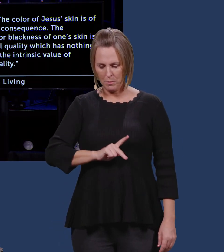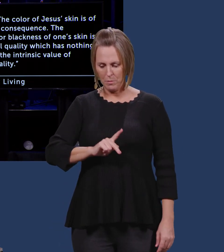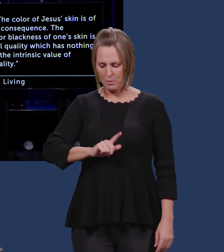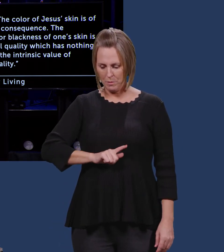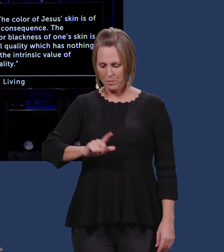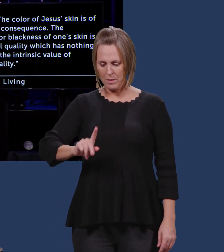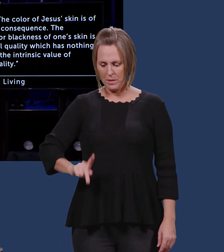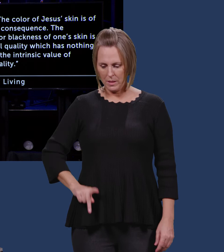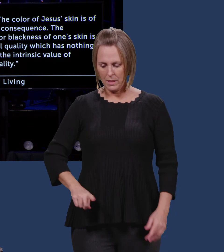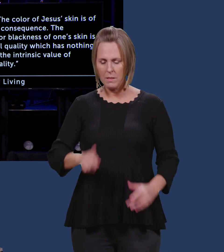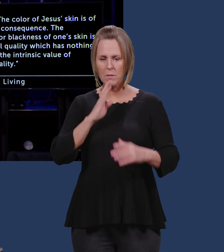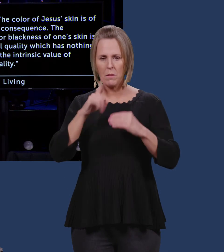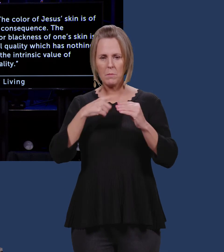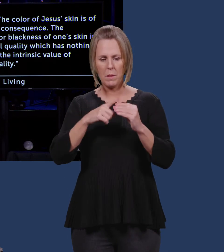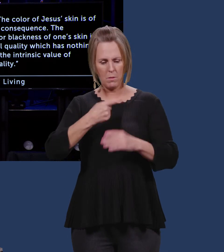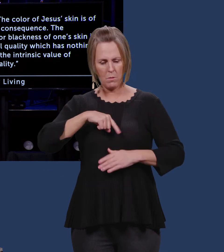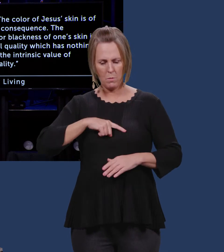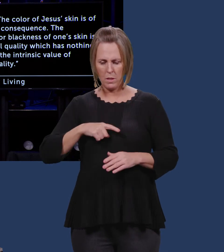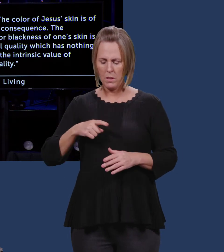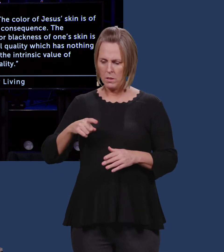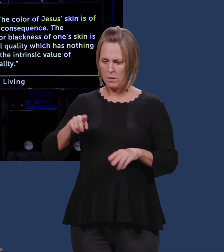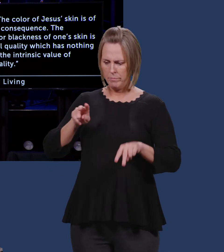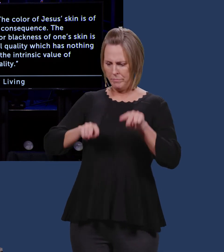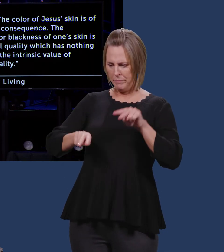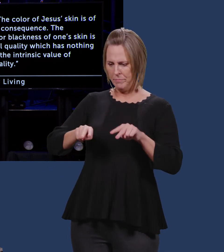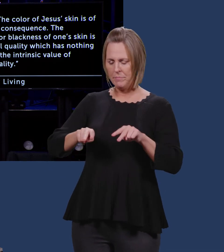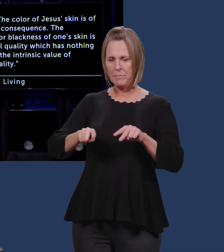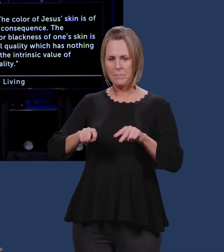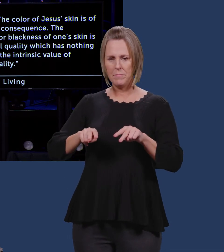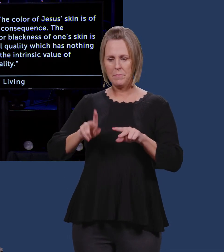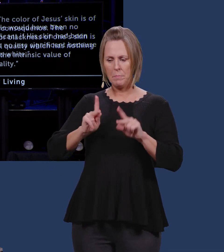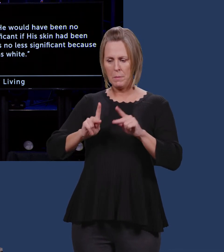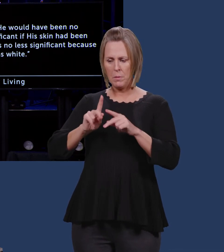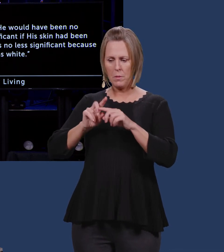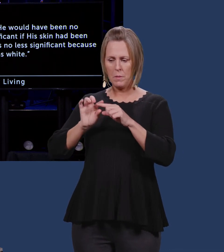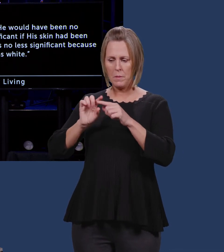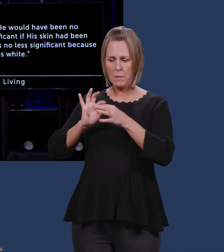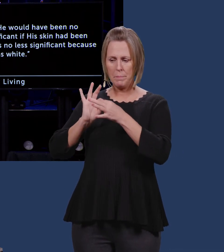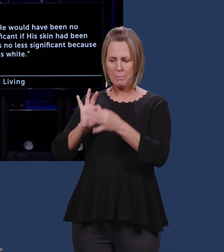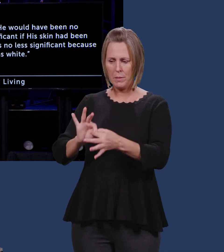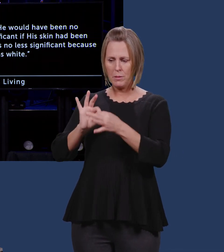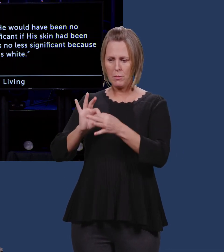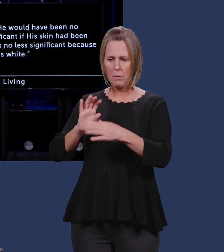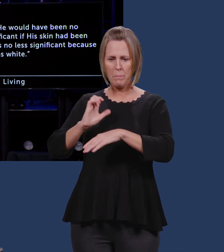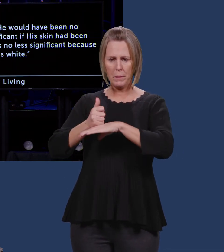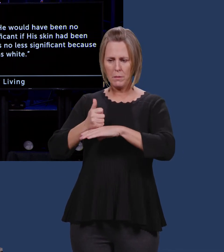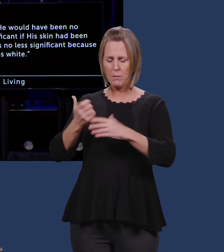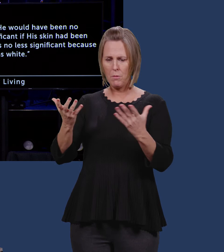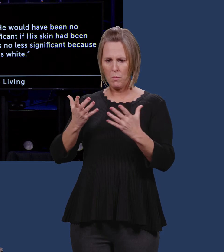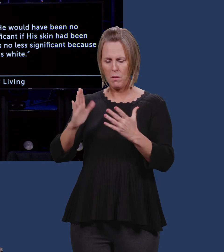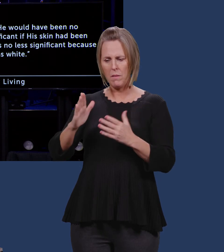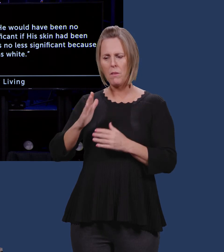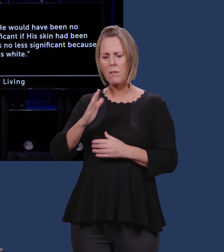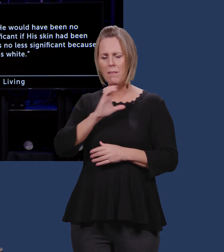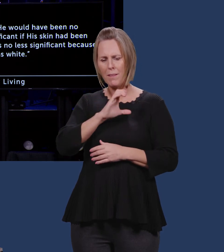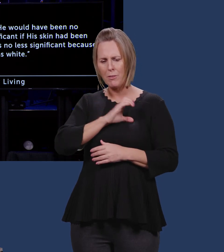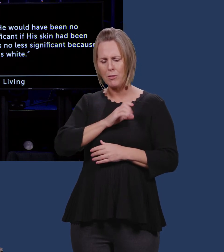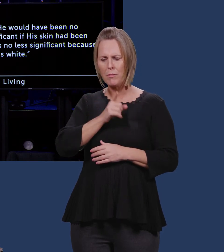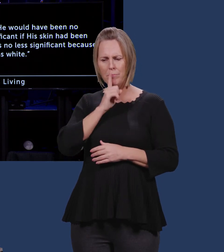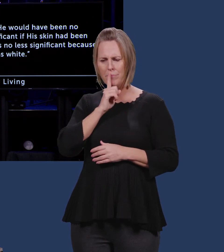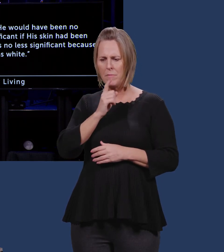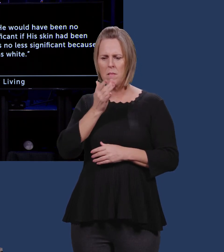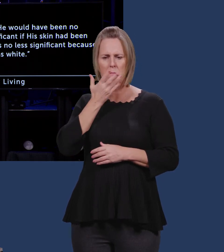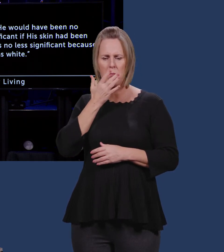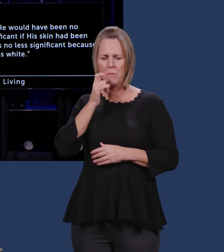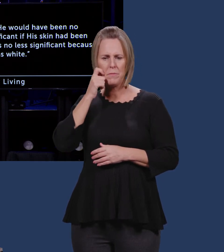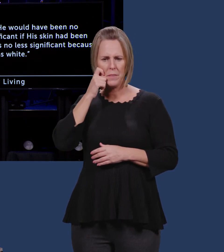but on the content of their character, right? But he goes on in the same answer, talking about Jesus. He says